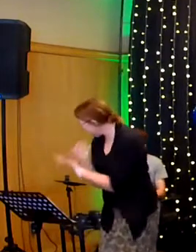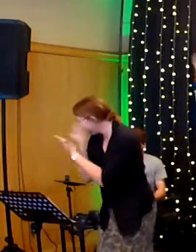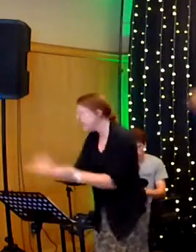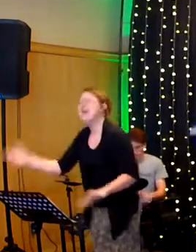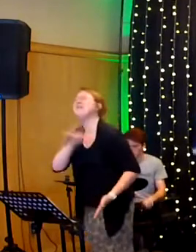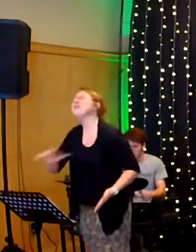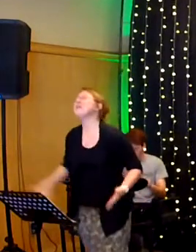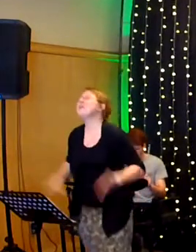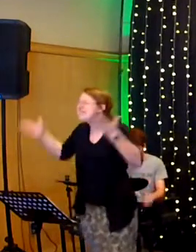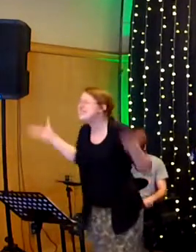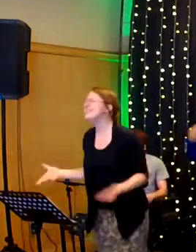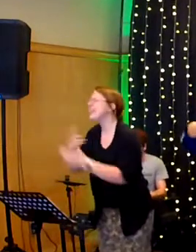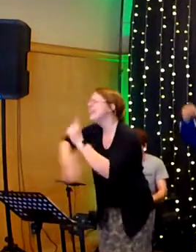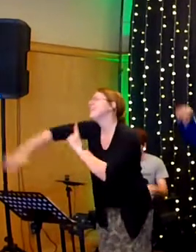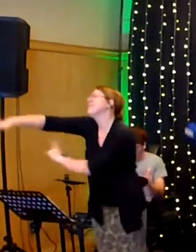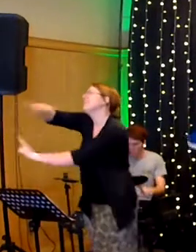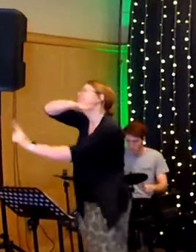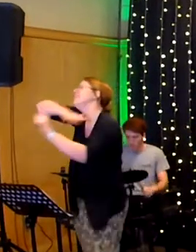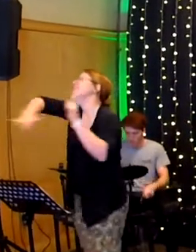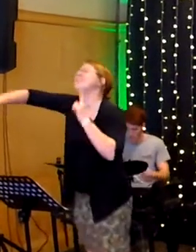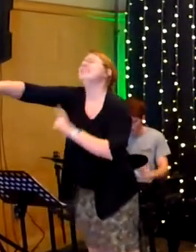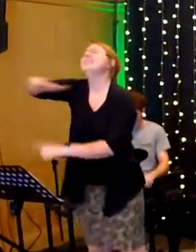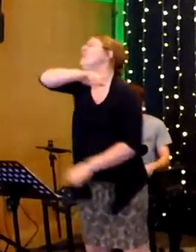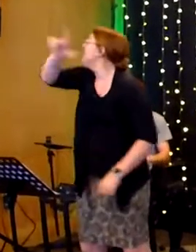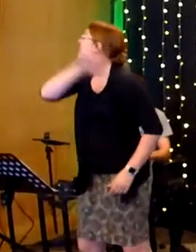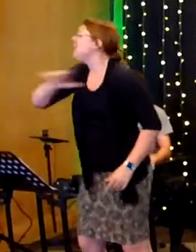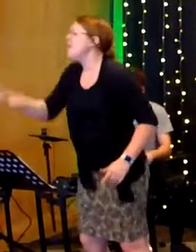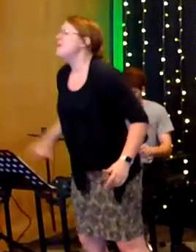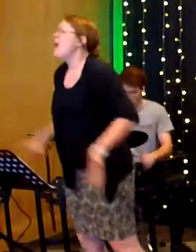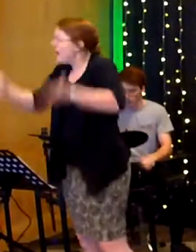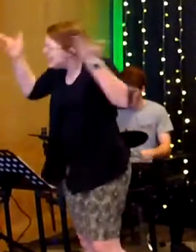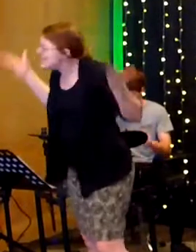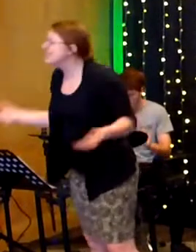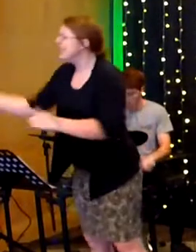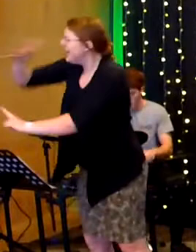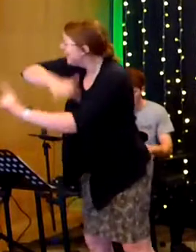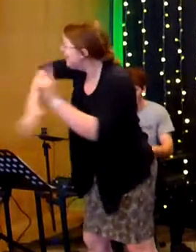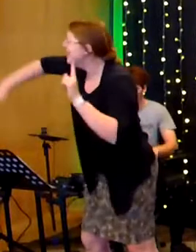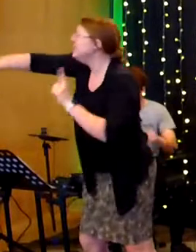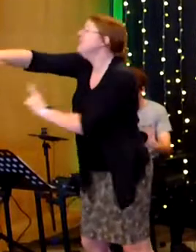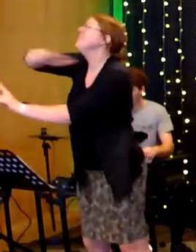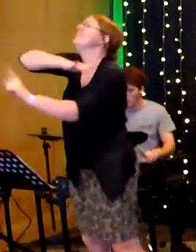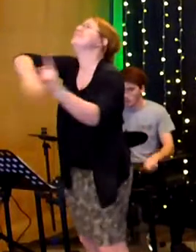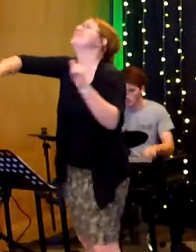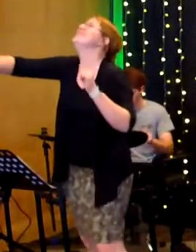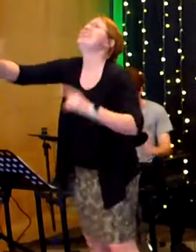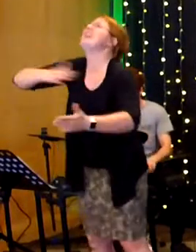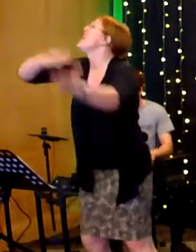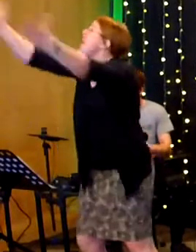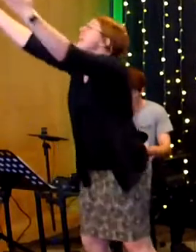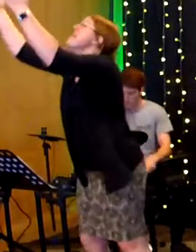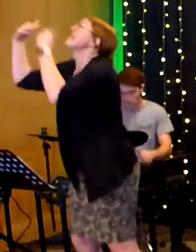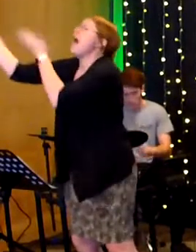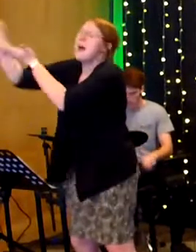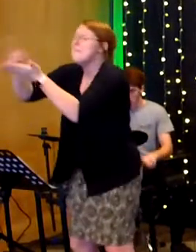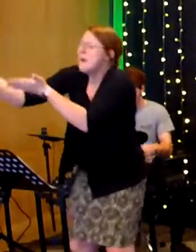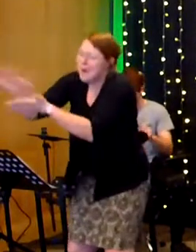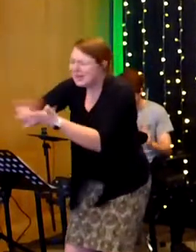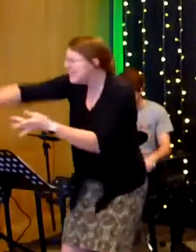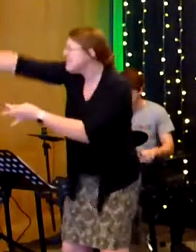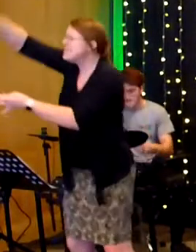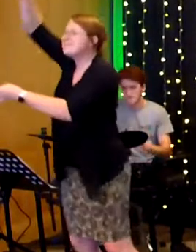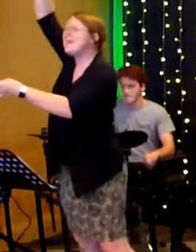forsaken. The Lord is in this place. The Lord is in this place.